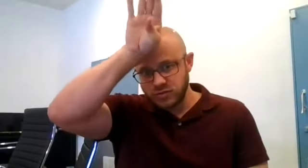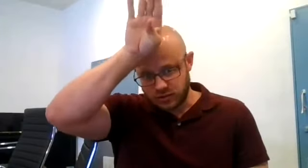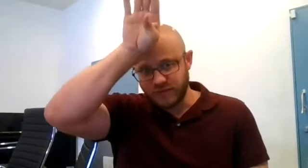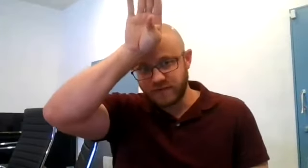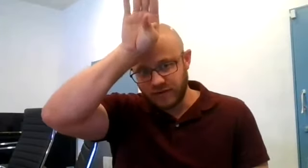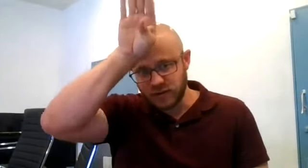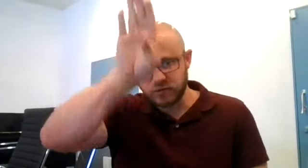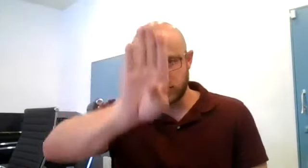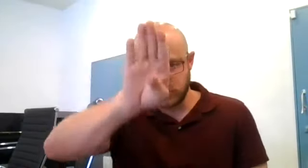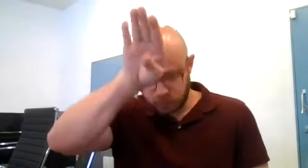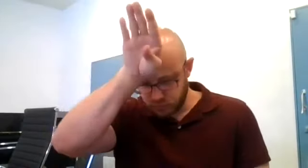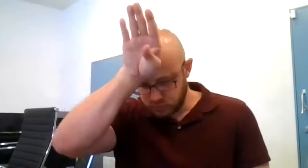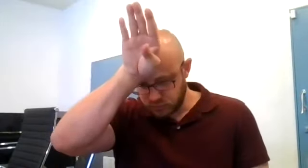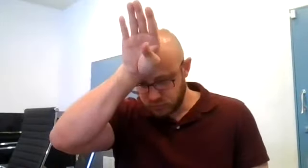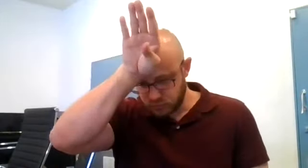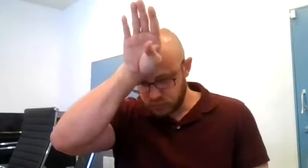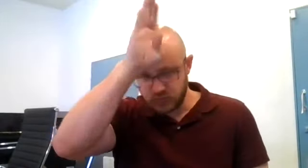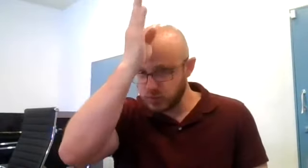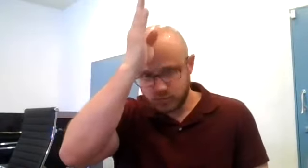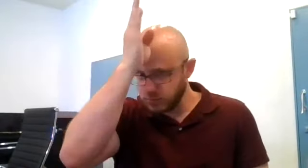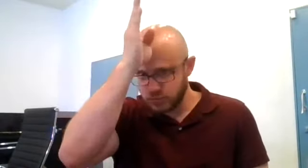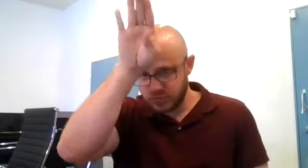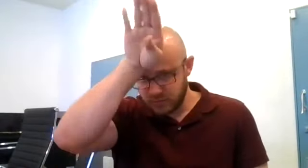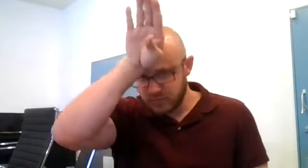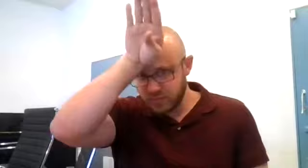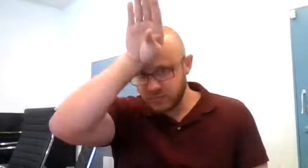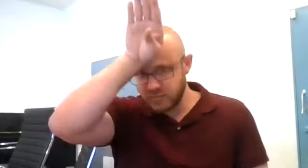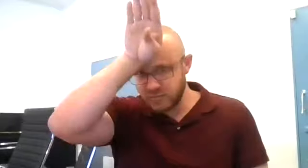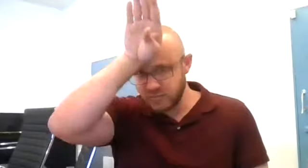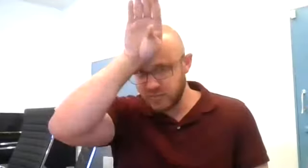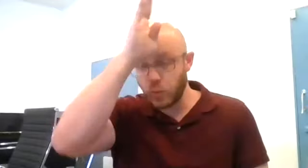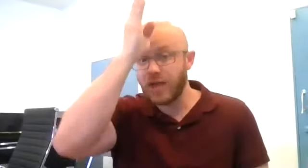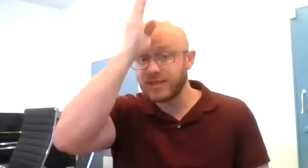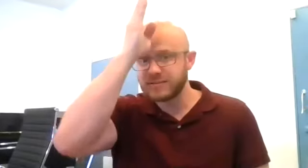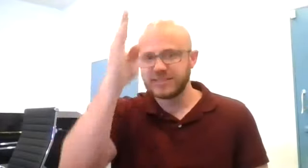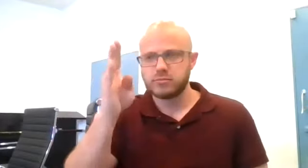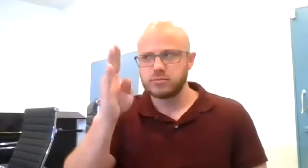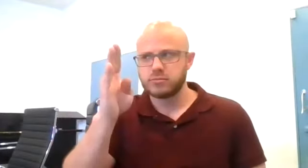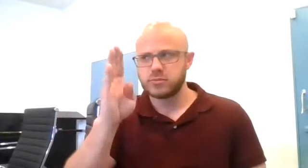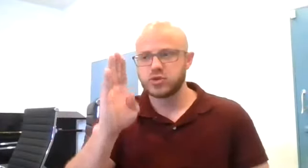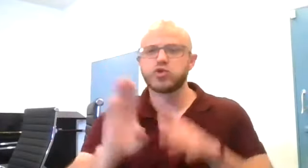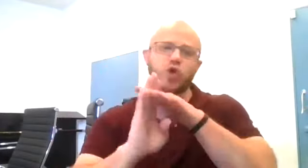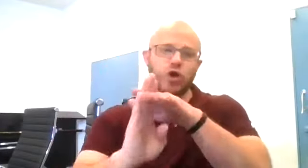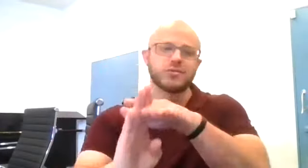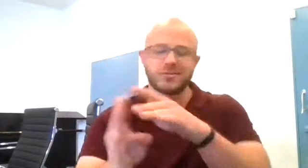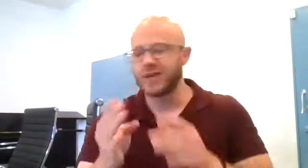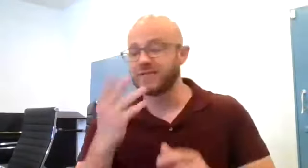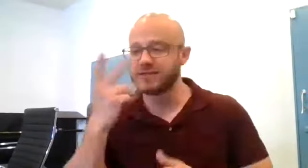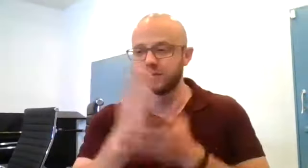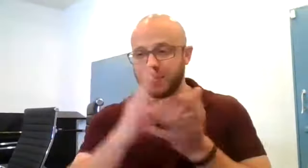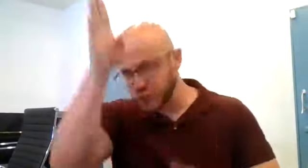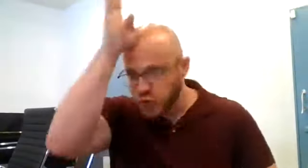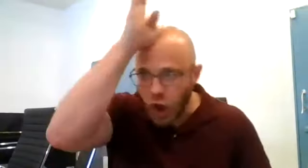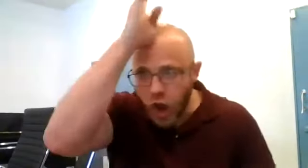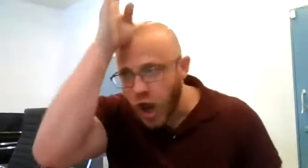their hat. So that's fireman, not like this, but like this. Like this means, I've seen some people do